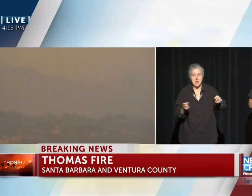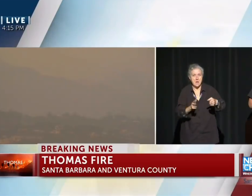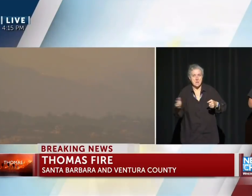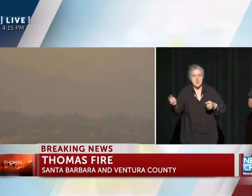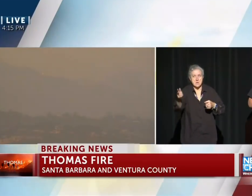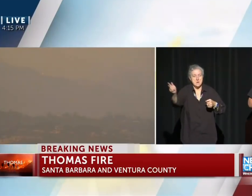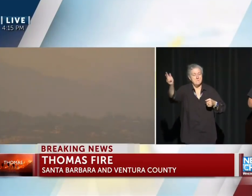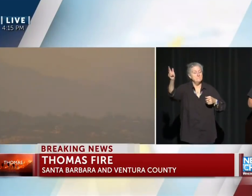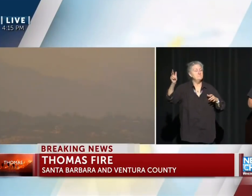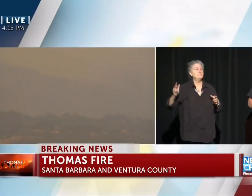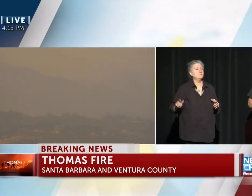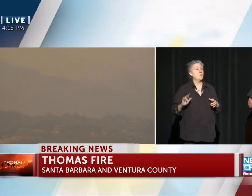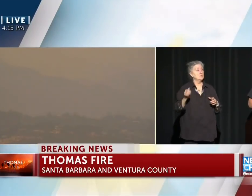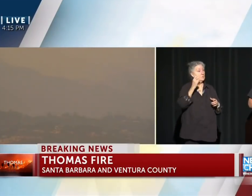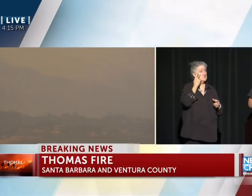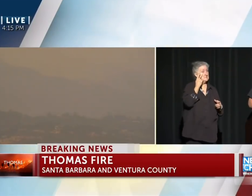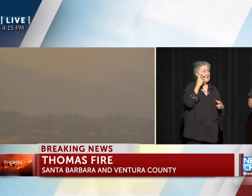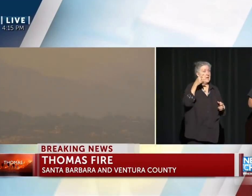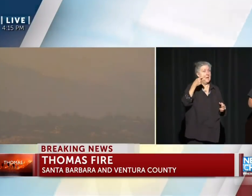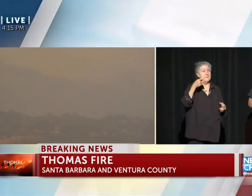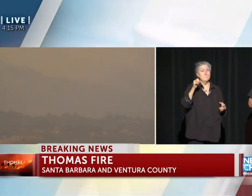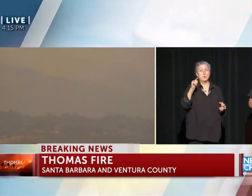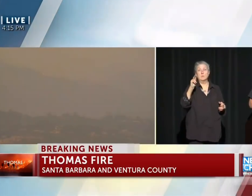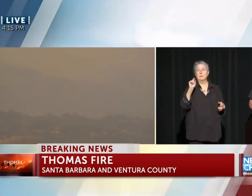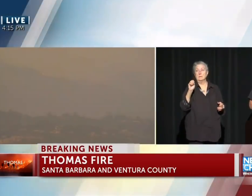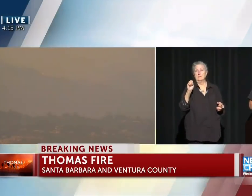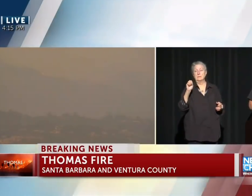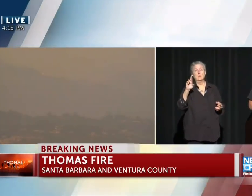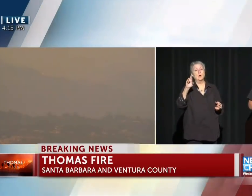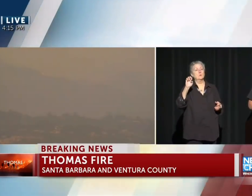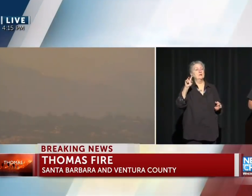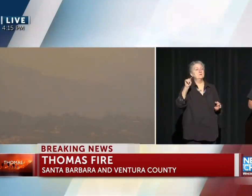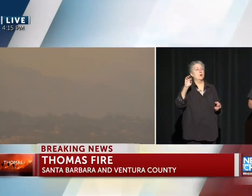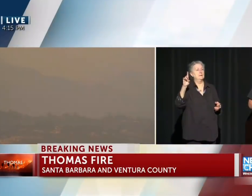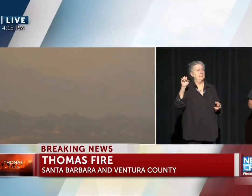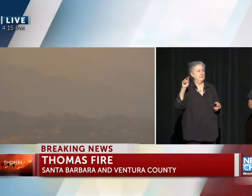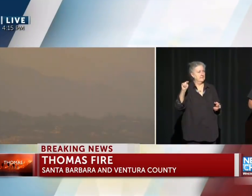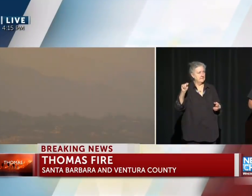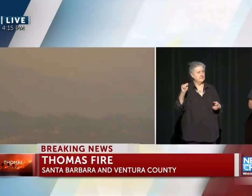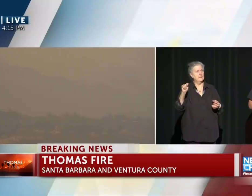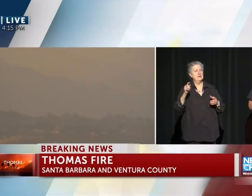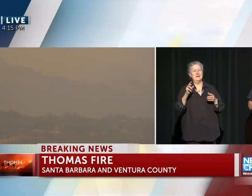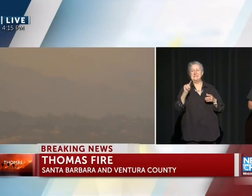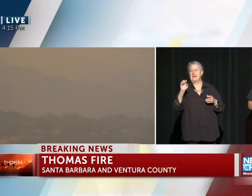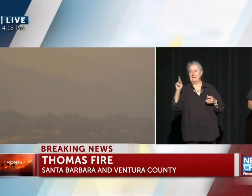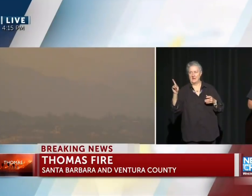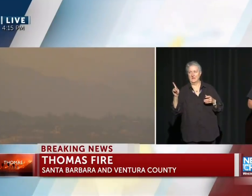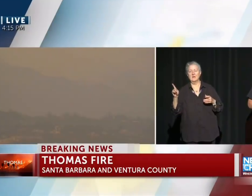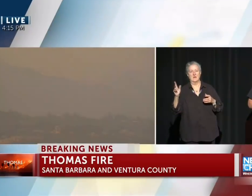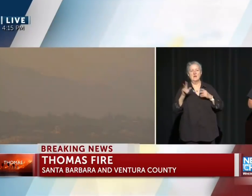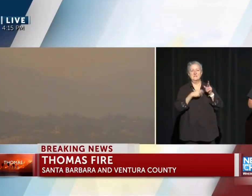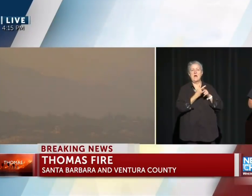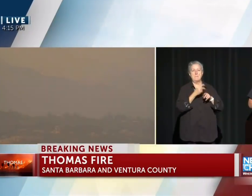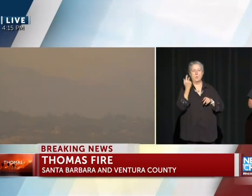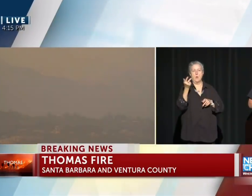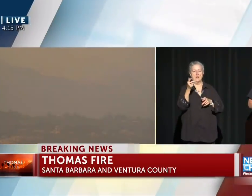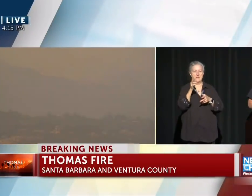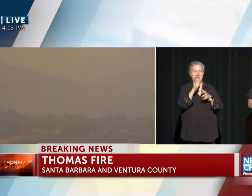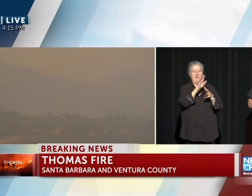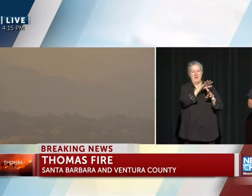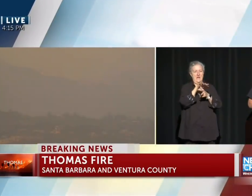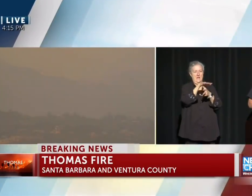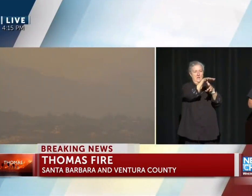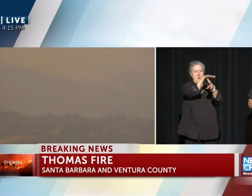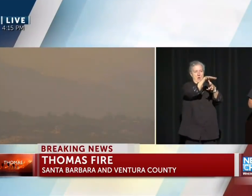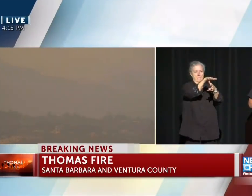You're also going to see a portable retardant tank and a heavy Type 1 helicopter operation at the bridge to nowhere